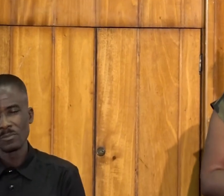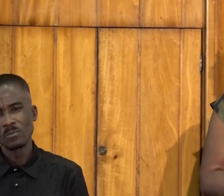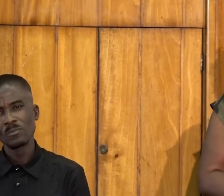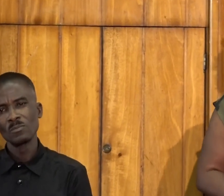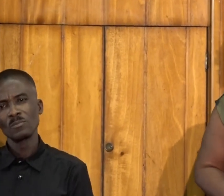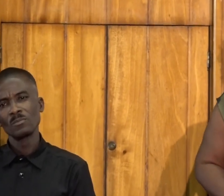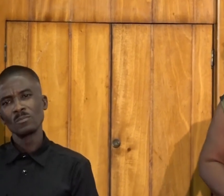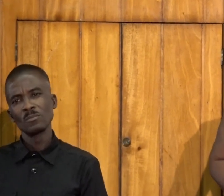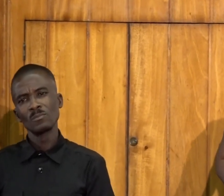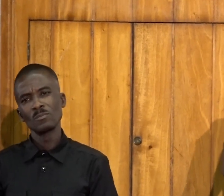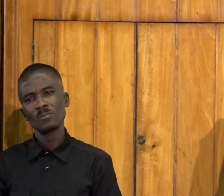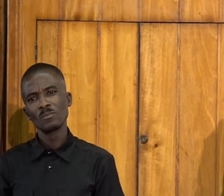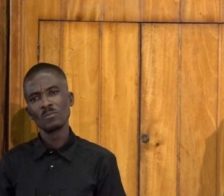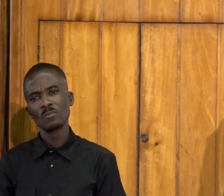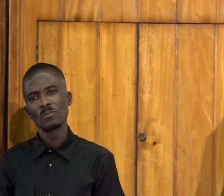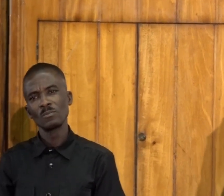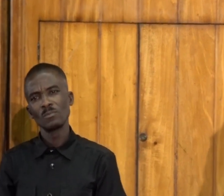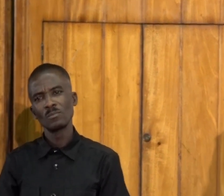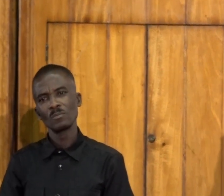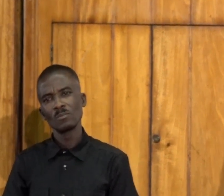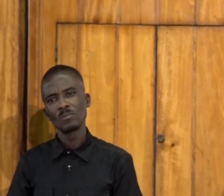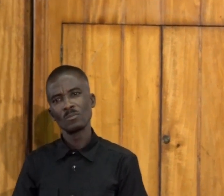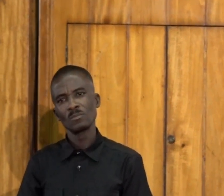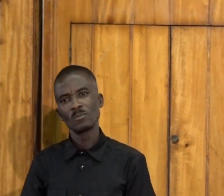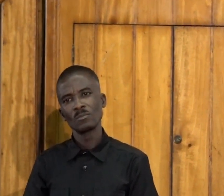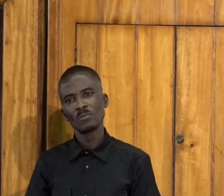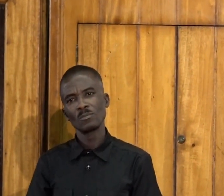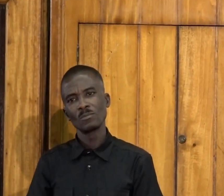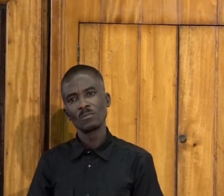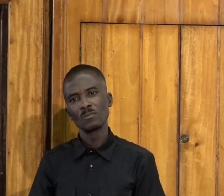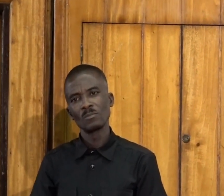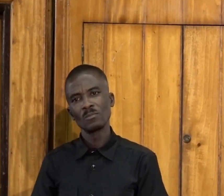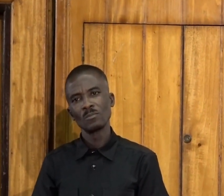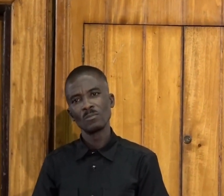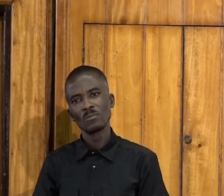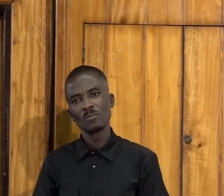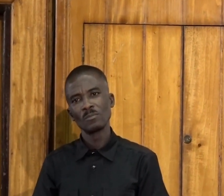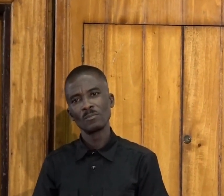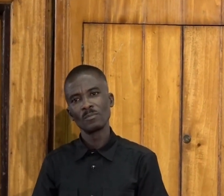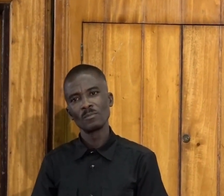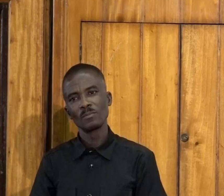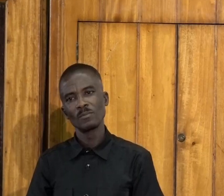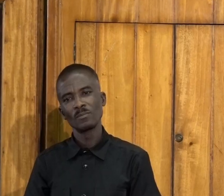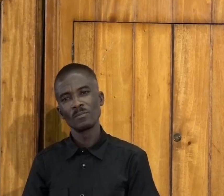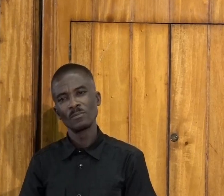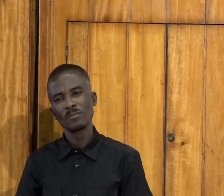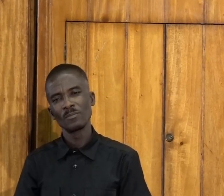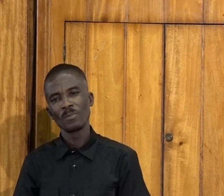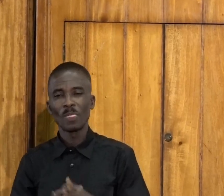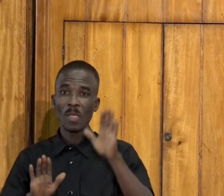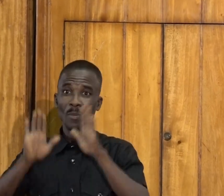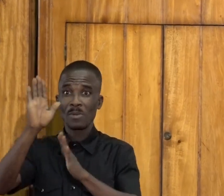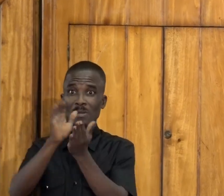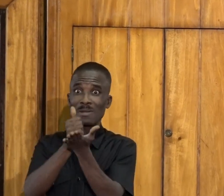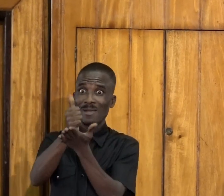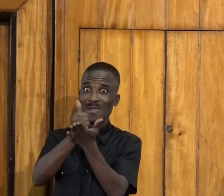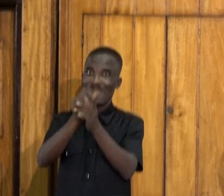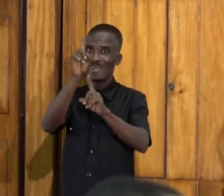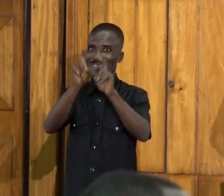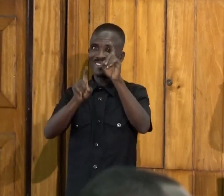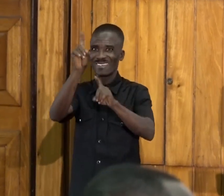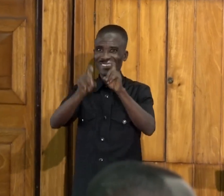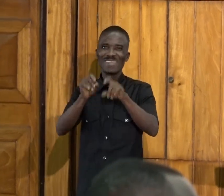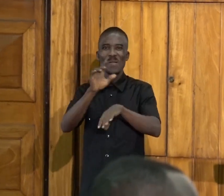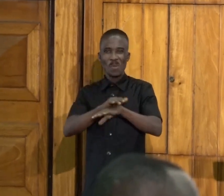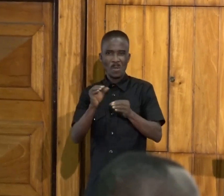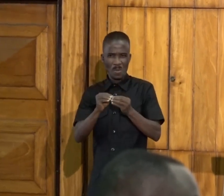you again. It's great that we have the opportunity to grill you some more on this very important work that you're doing, Dr. Friday.